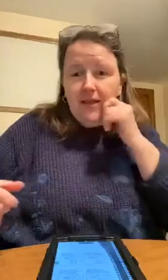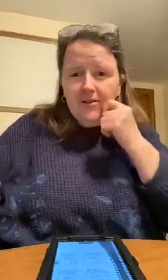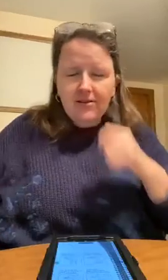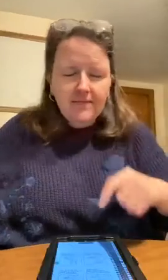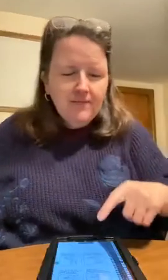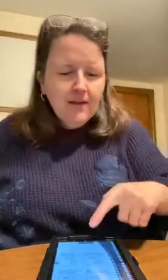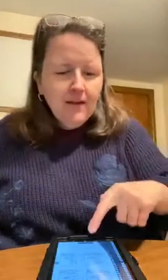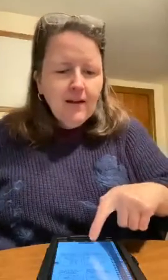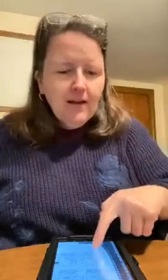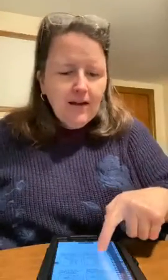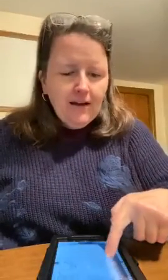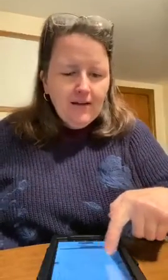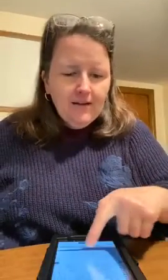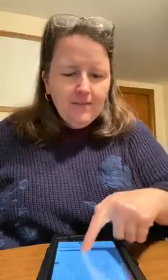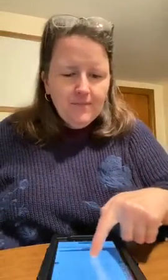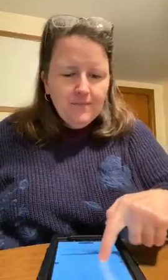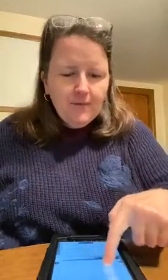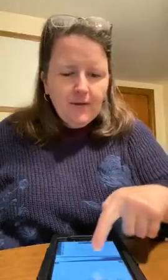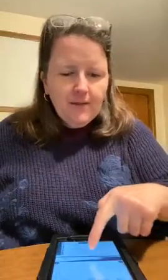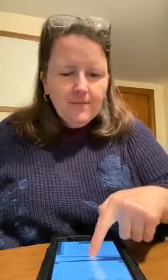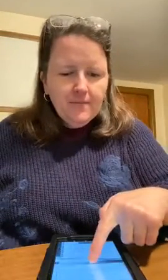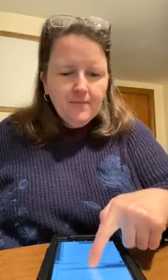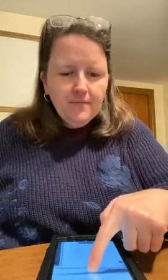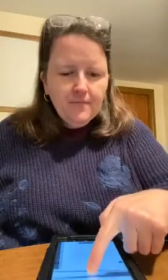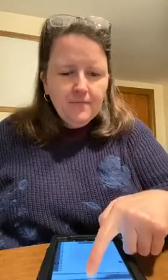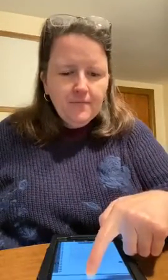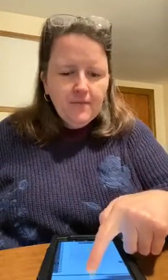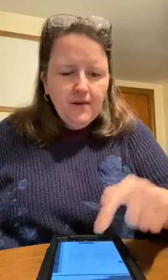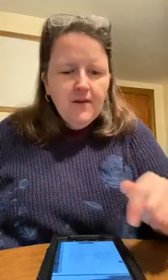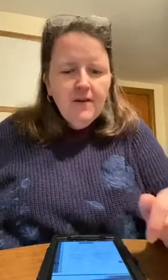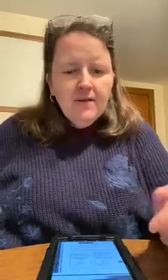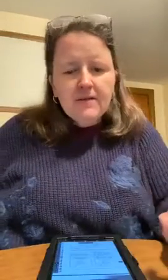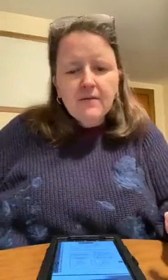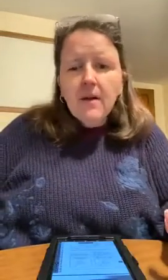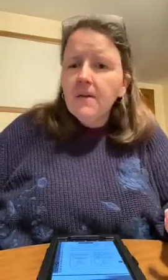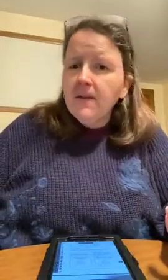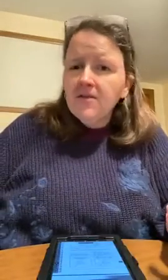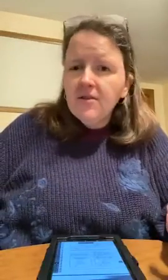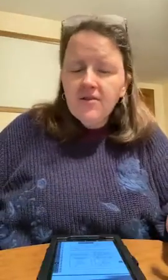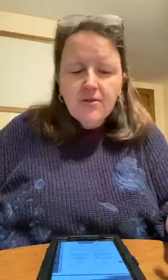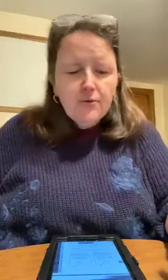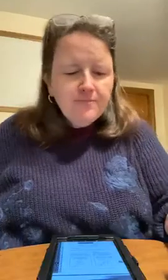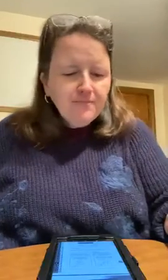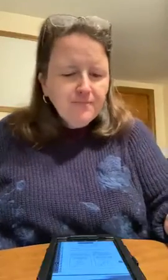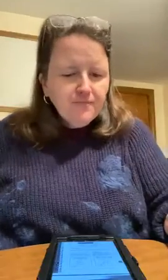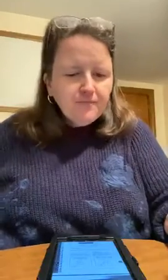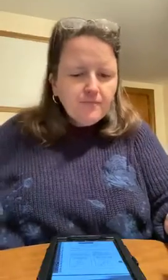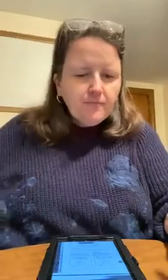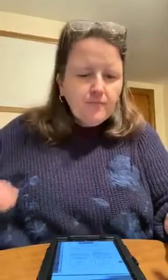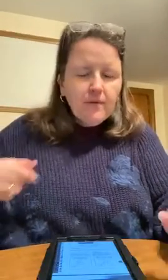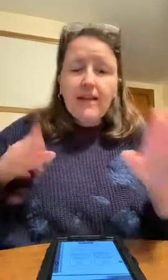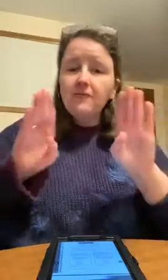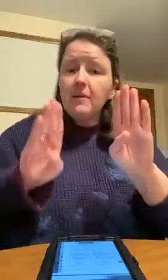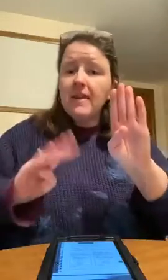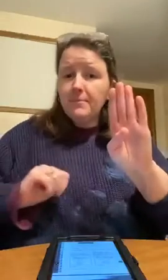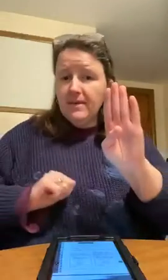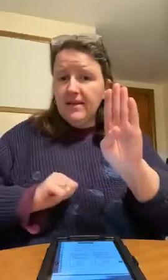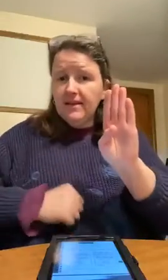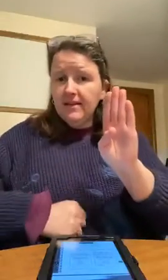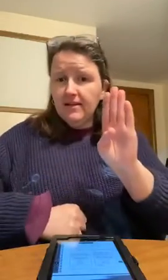actually. Okay. So there are other things you can do. Like, remember that B? Okay,